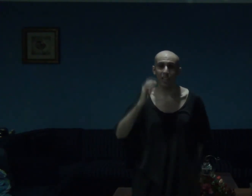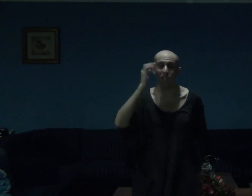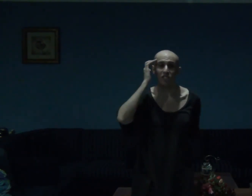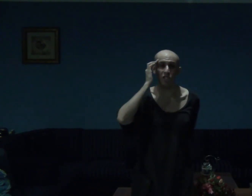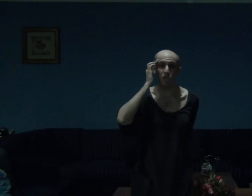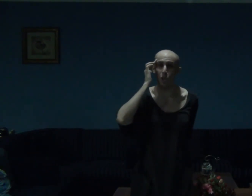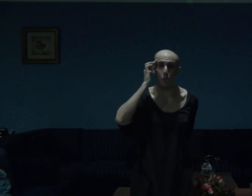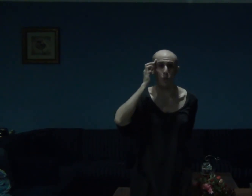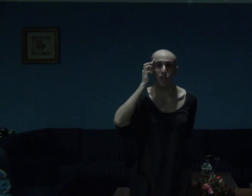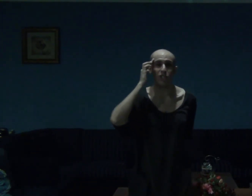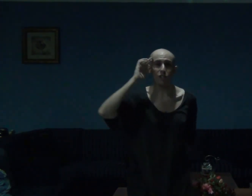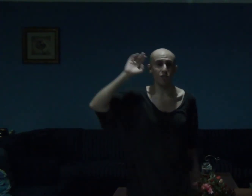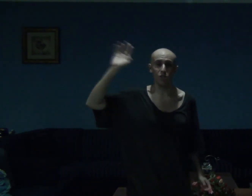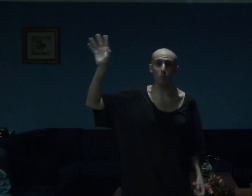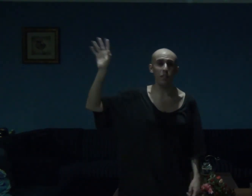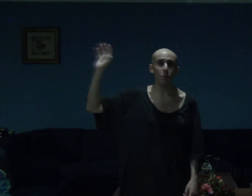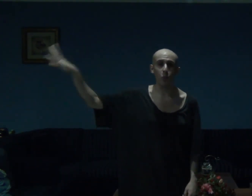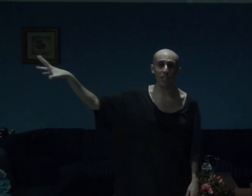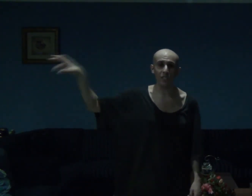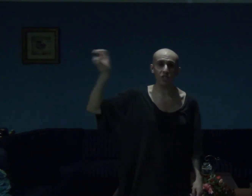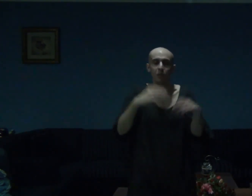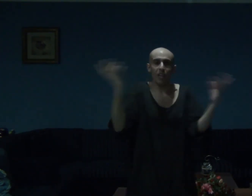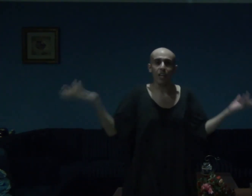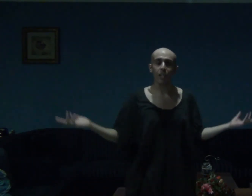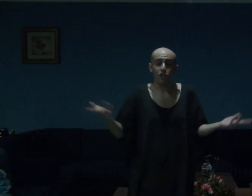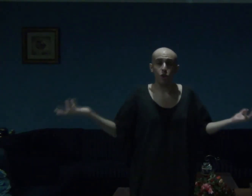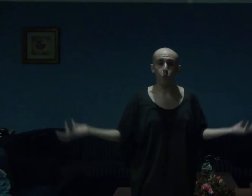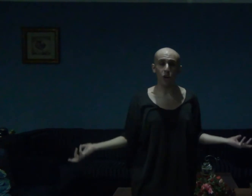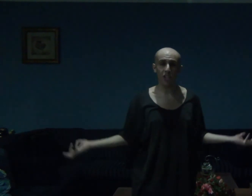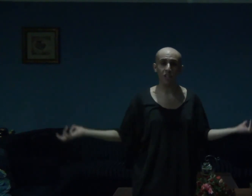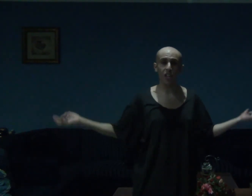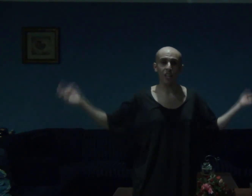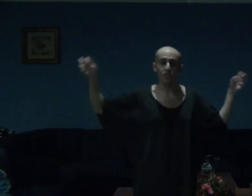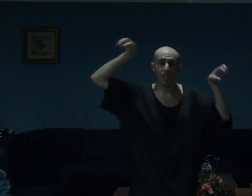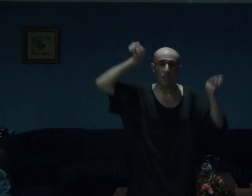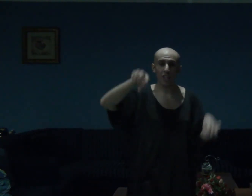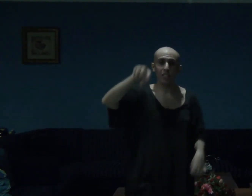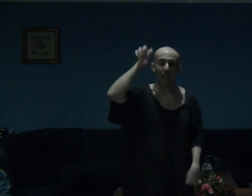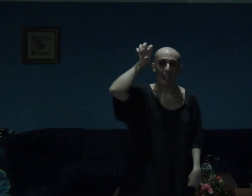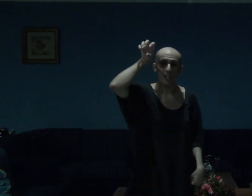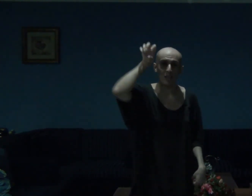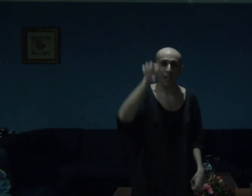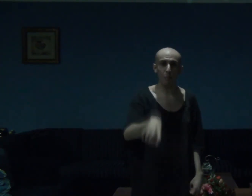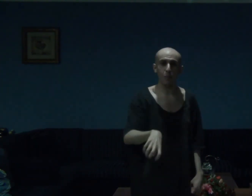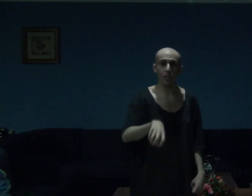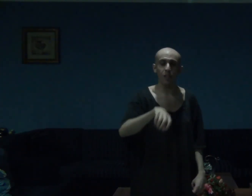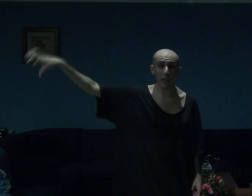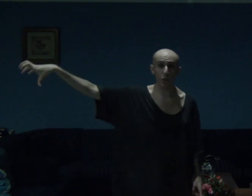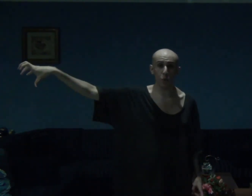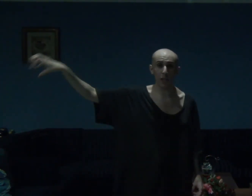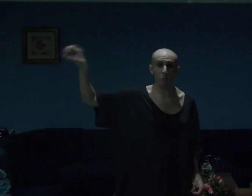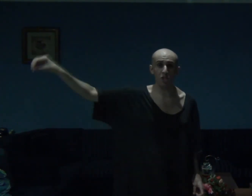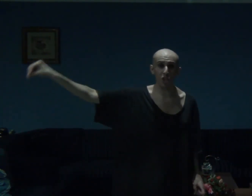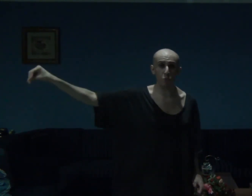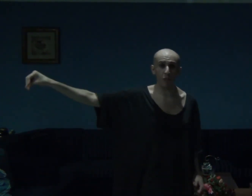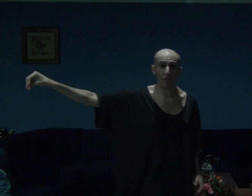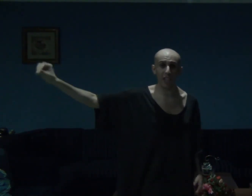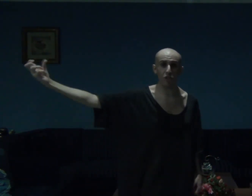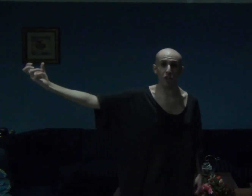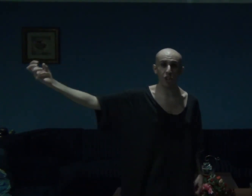and just so wrong on so many ways. But hey, it's The Walking Dead, and things like this happen. Rick Grimes does reflect on